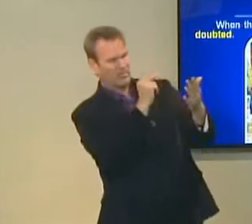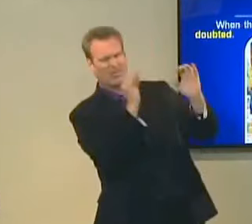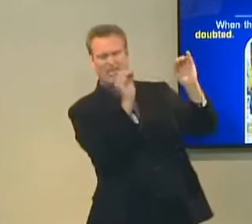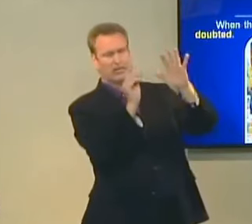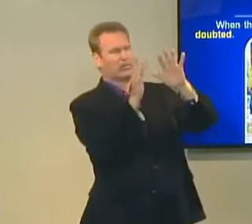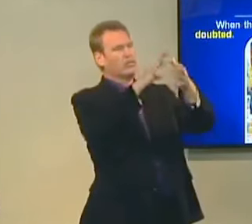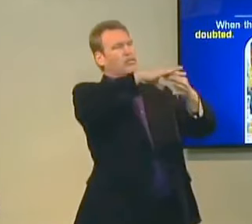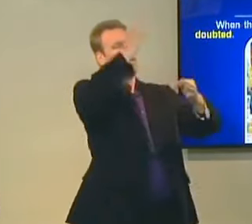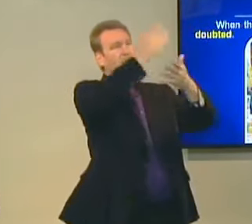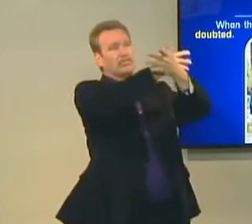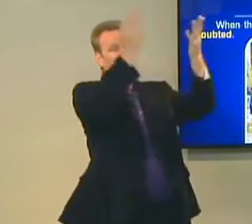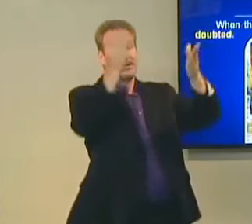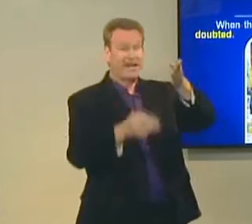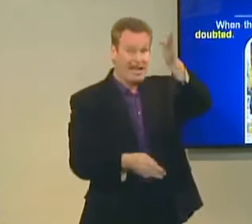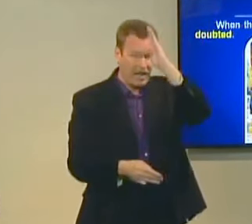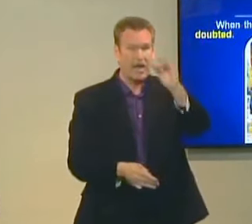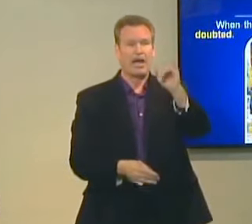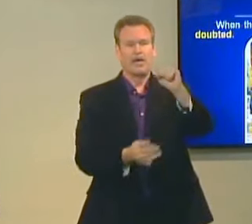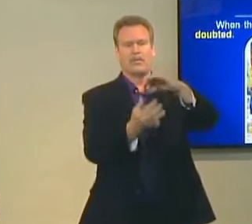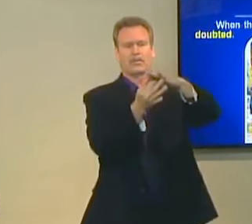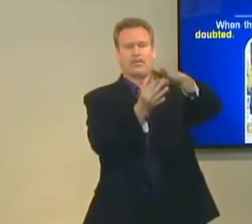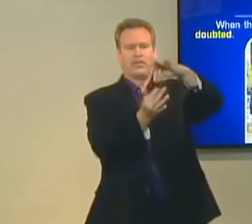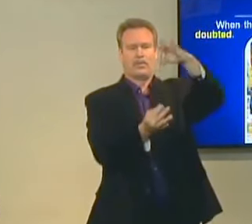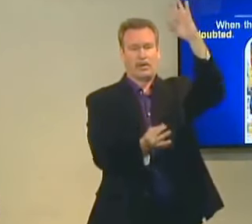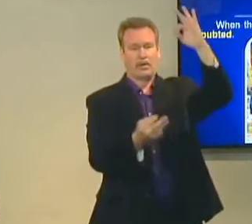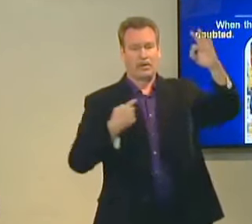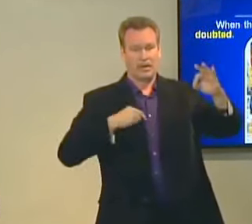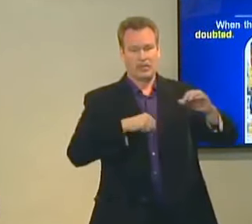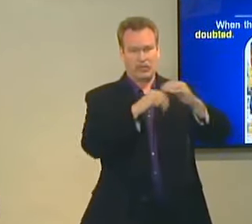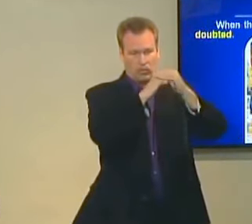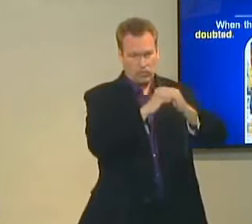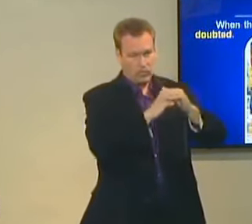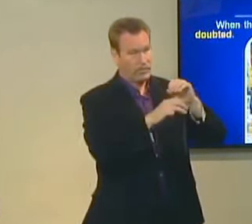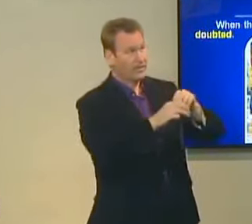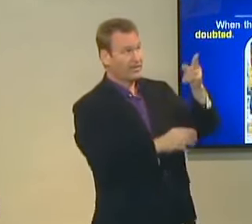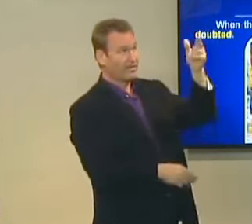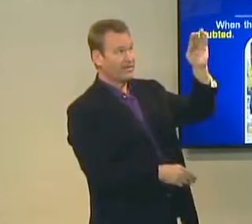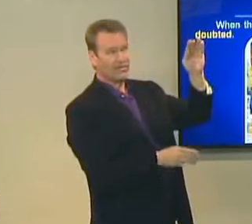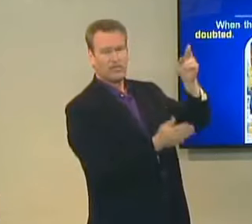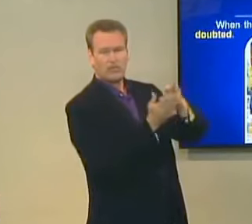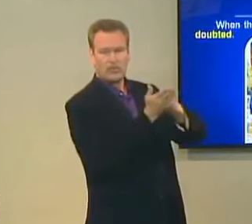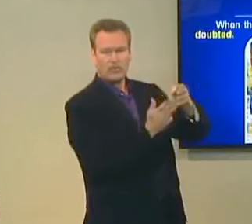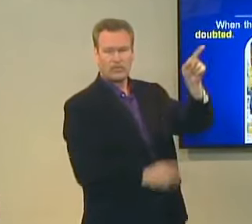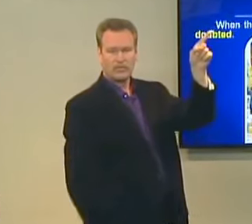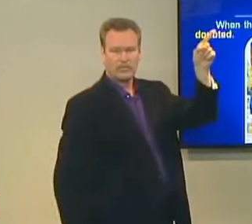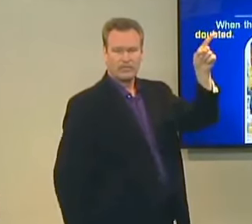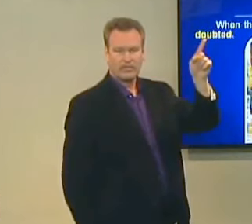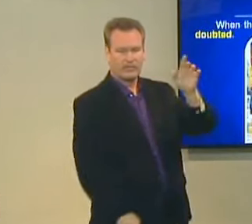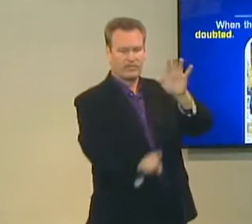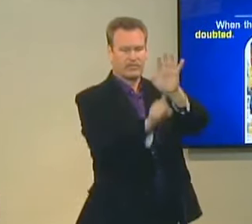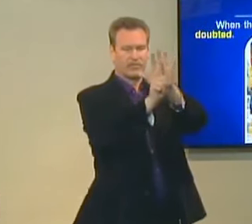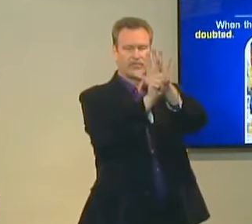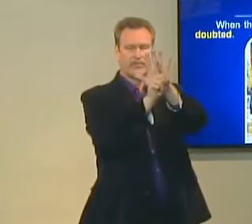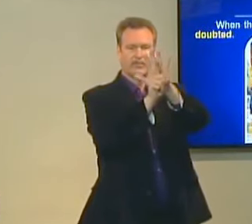There is no other image of Him. Because God Himself, God the Father Himself is a spirit. And so to get